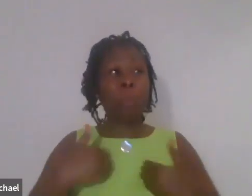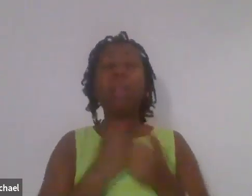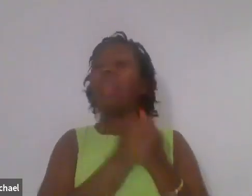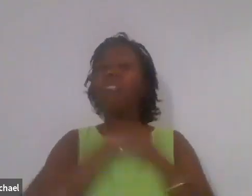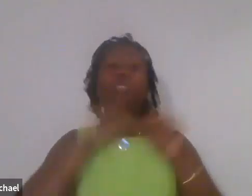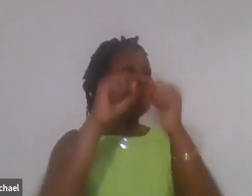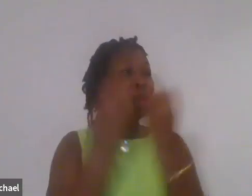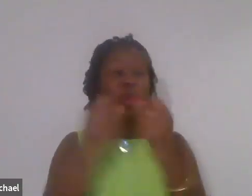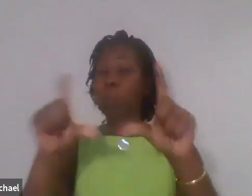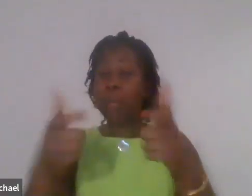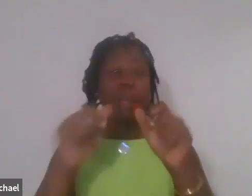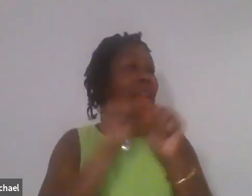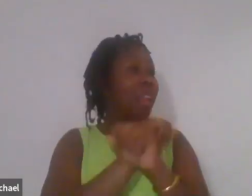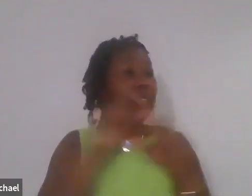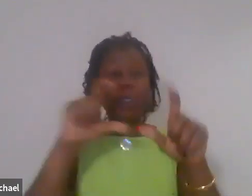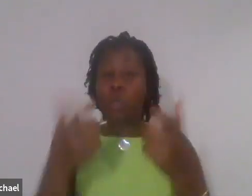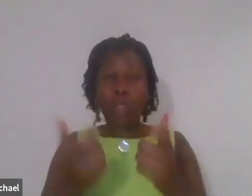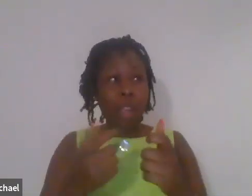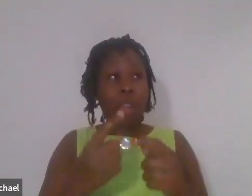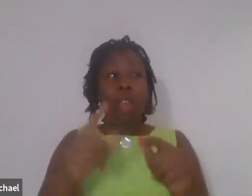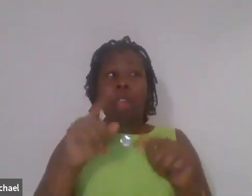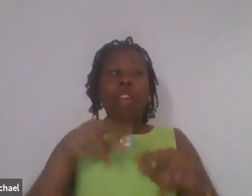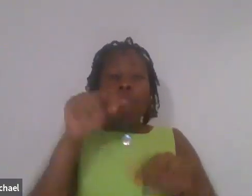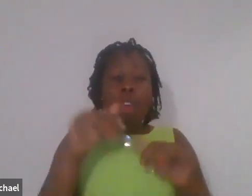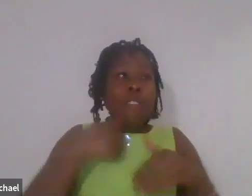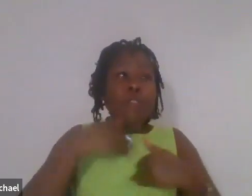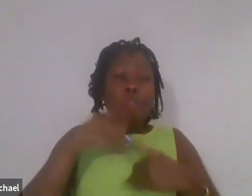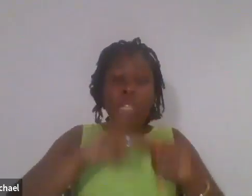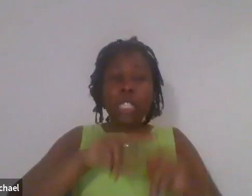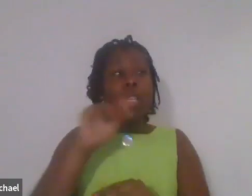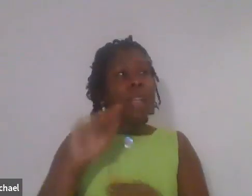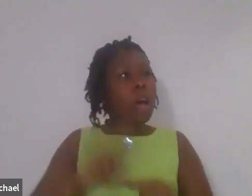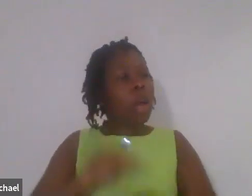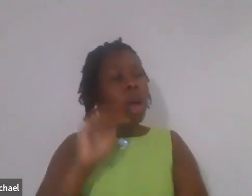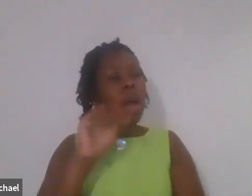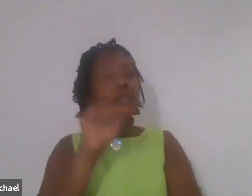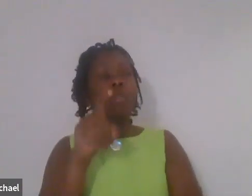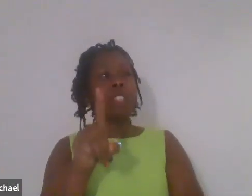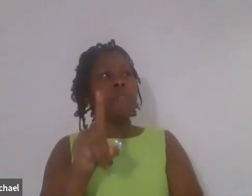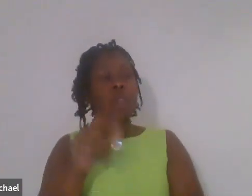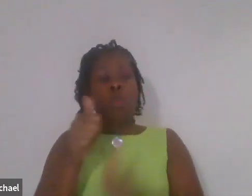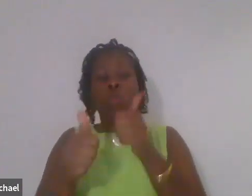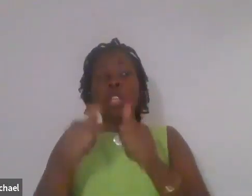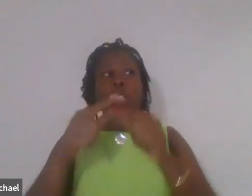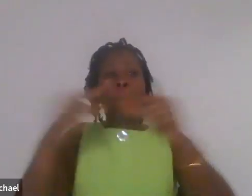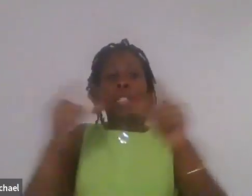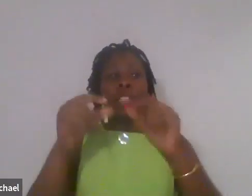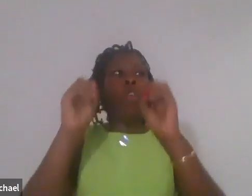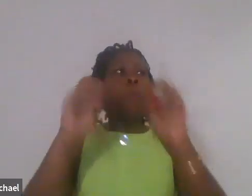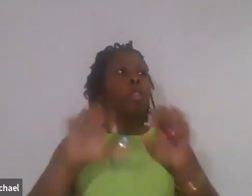I know the youth really love social media. But if you sit down and ask yourself,